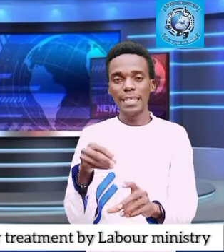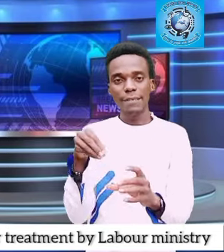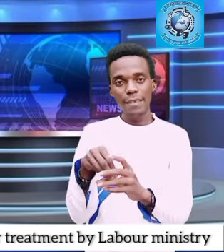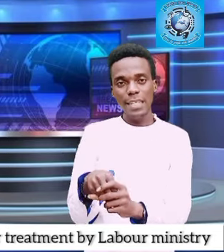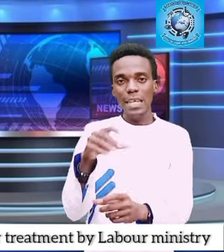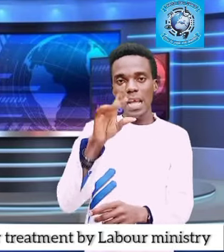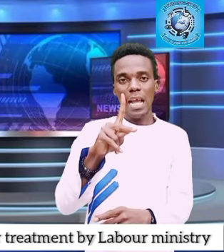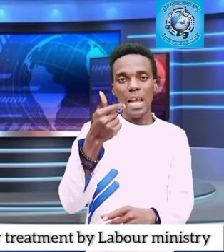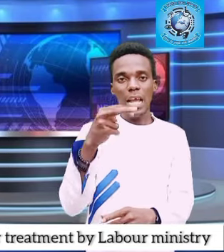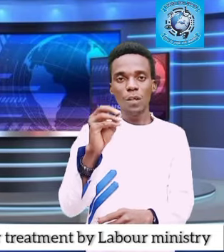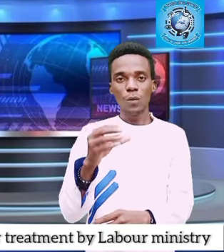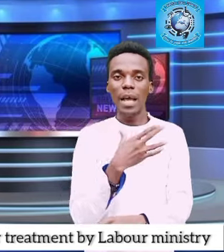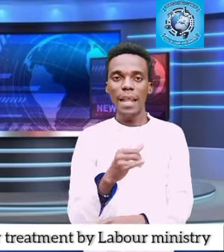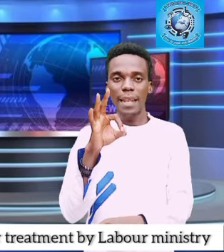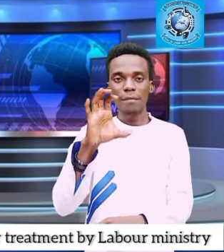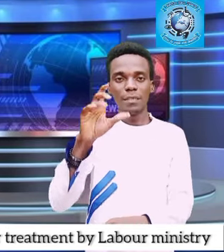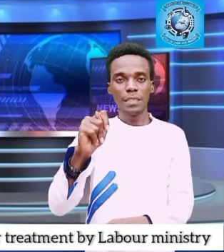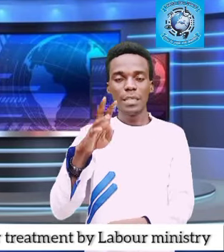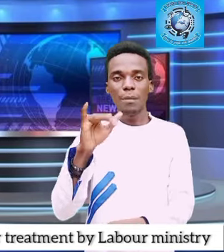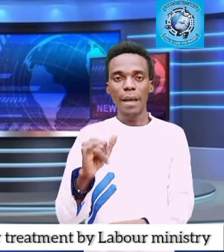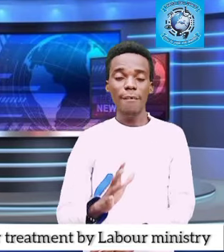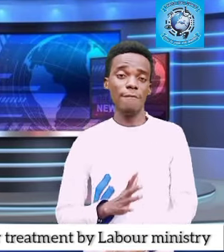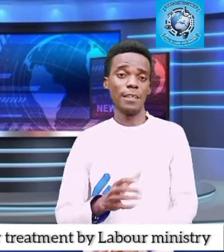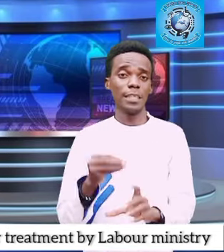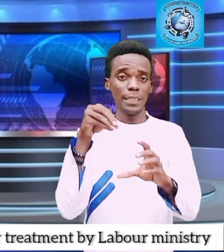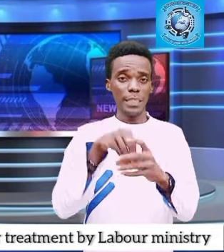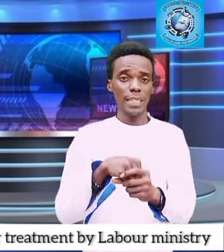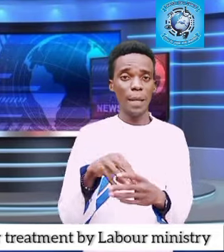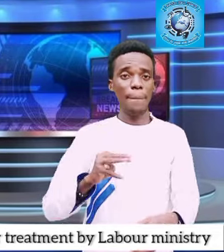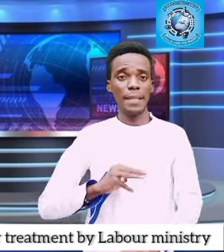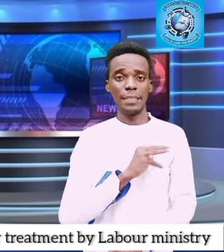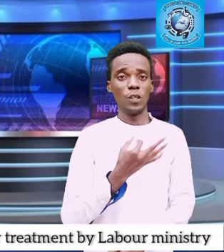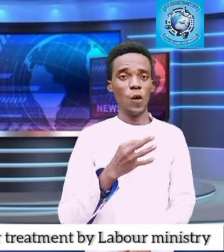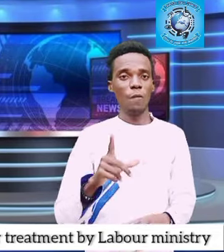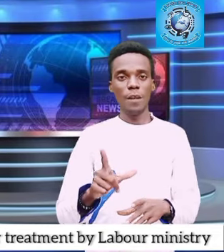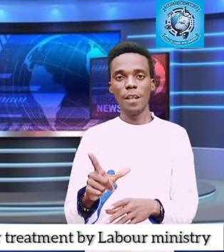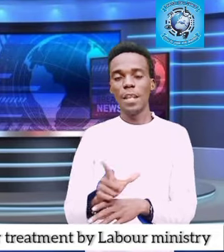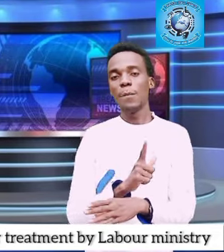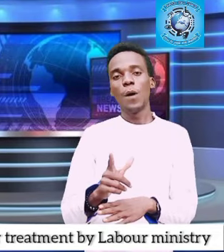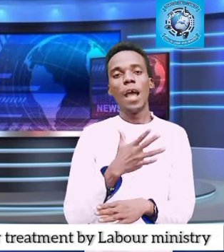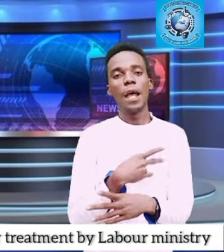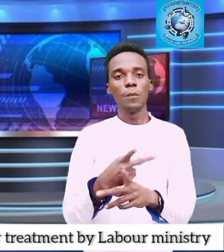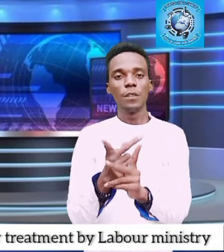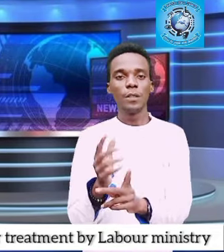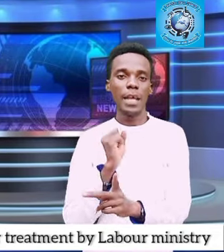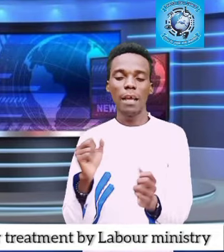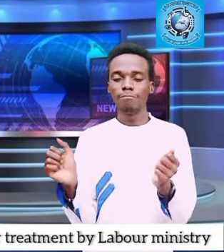Kano, and the FCT by officials in the Ministry of Labour and Productivity were attached.